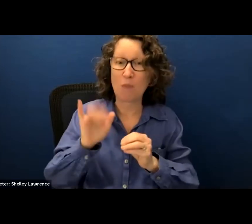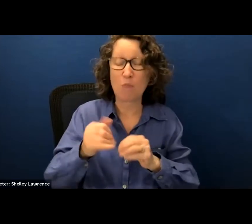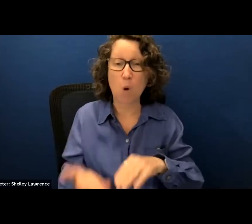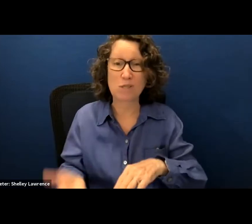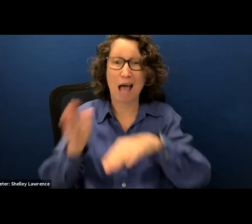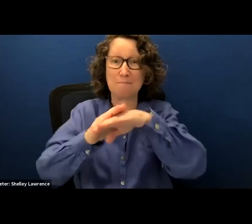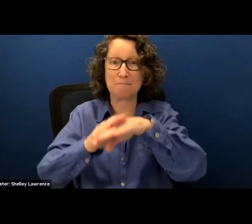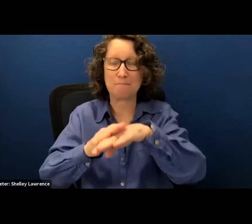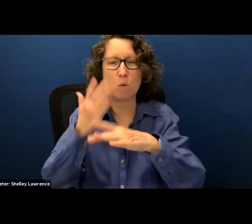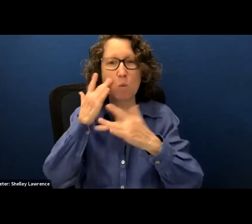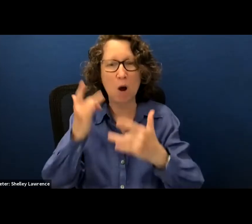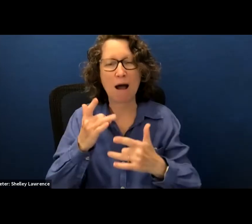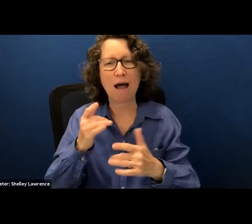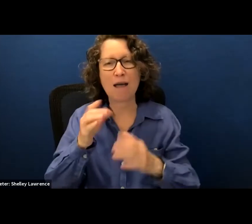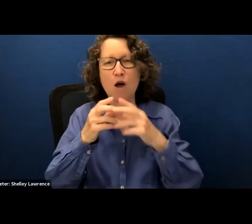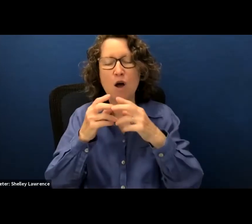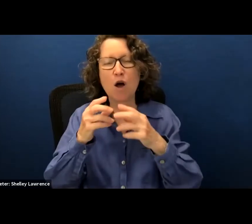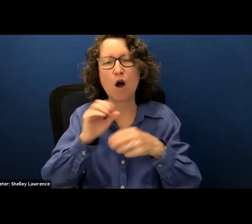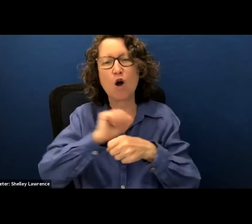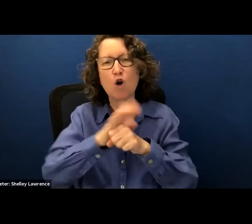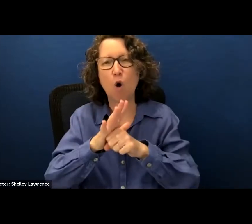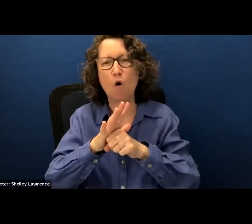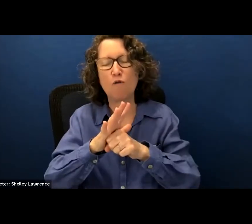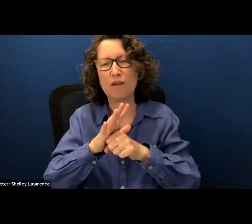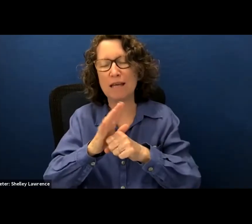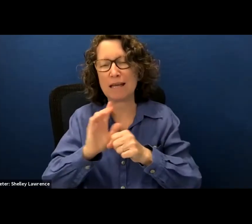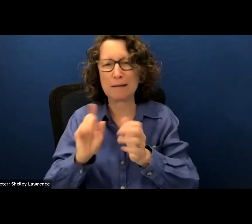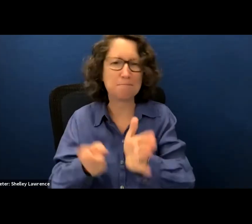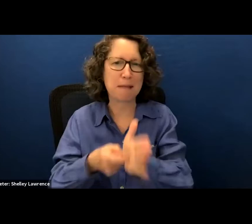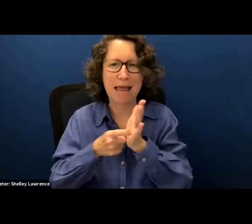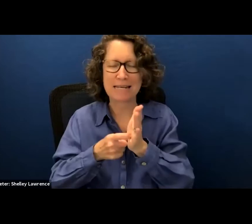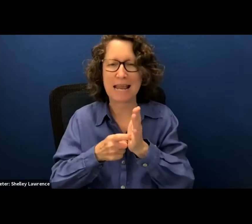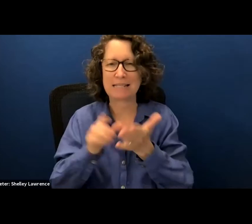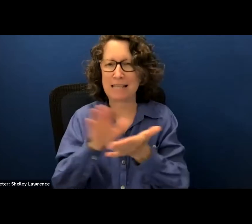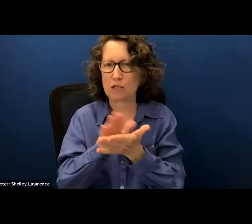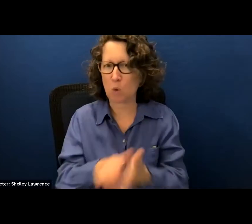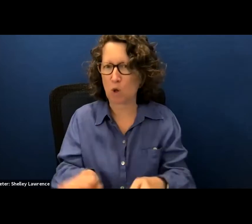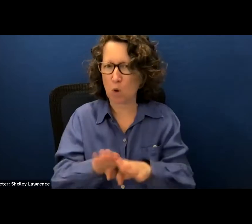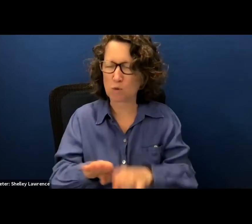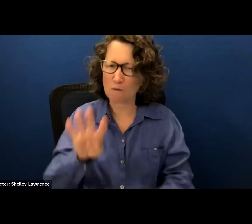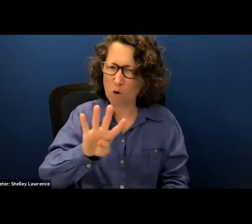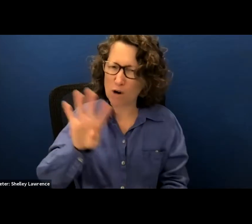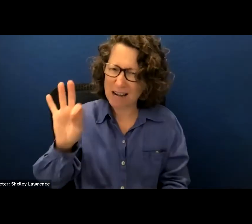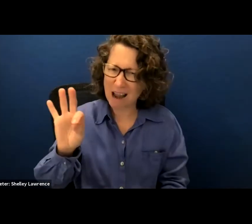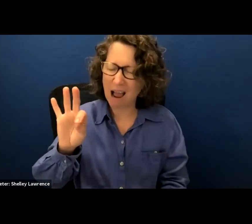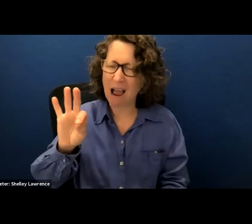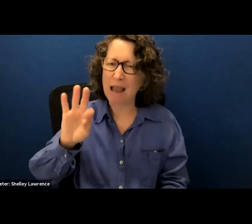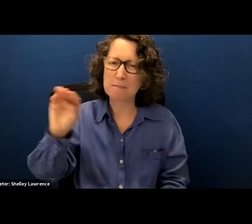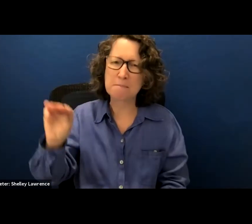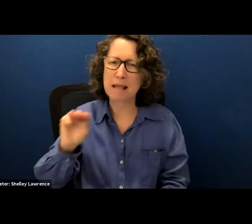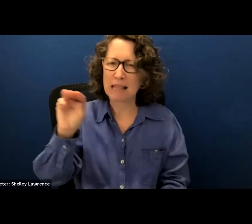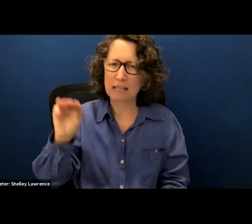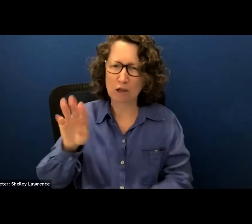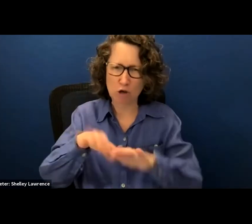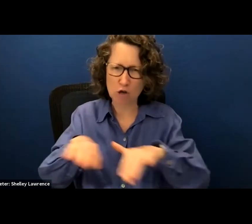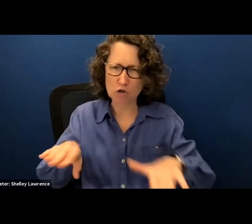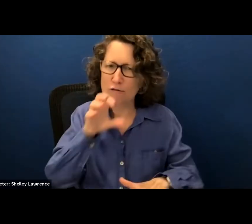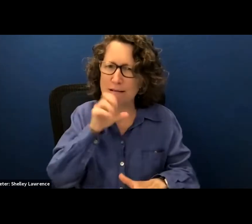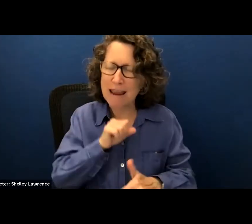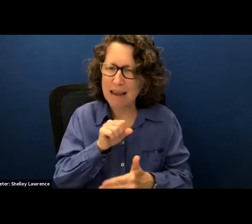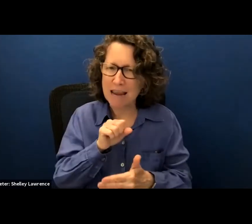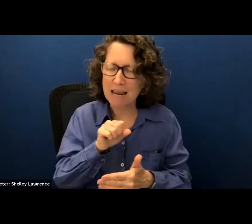due to COVID mandates and school closures. 49 million school-age children in the United